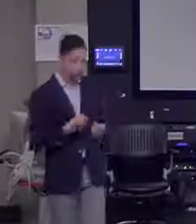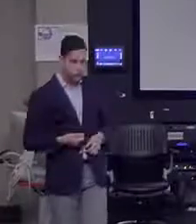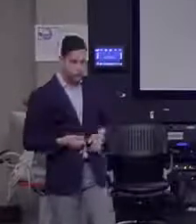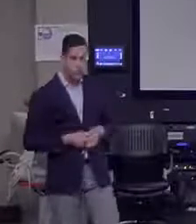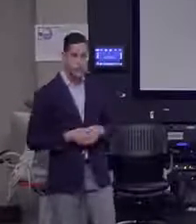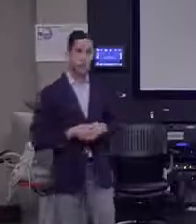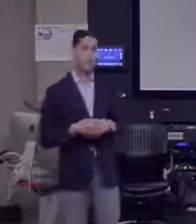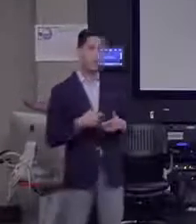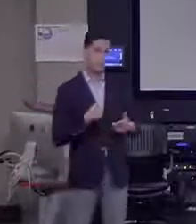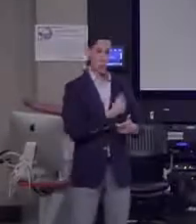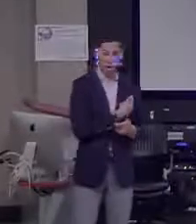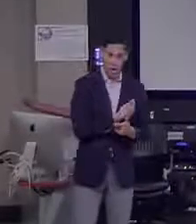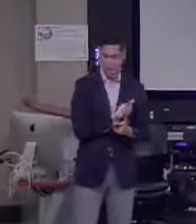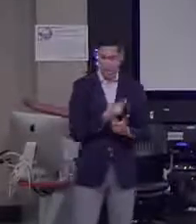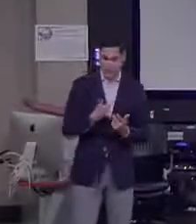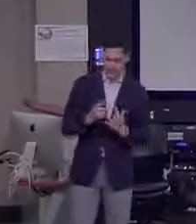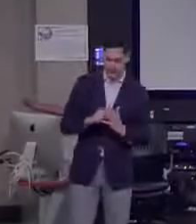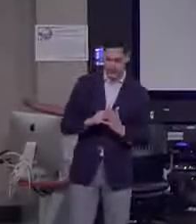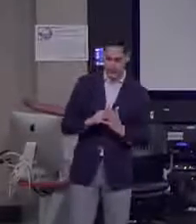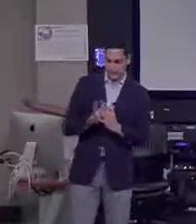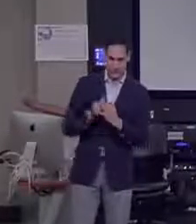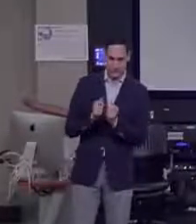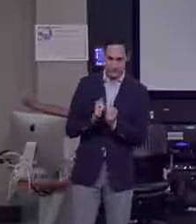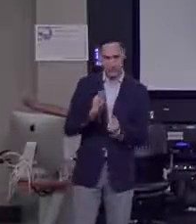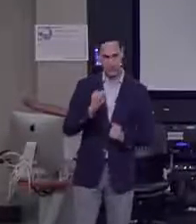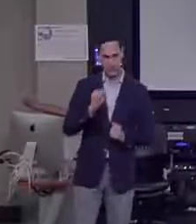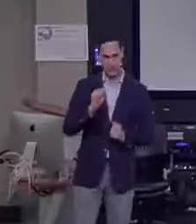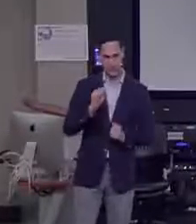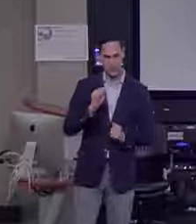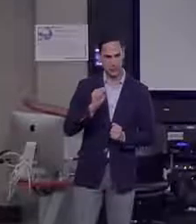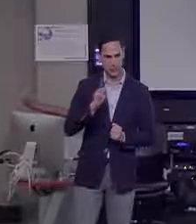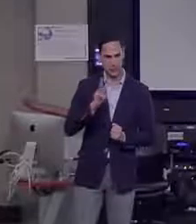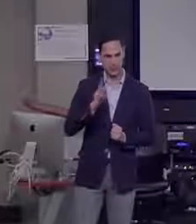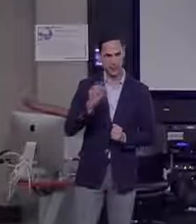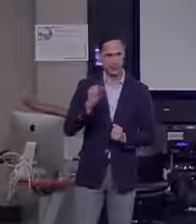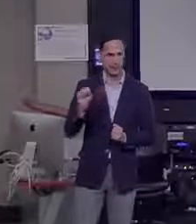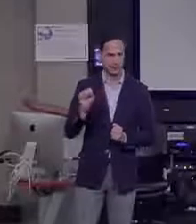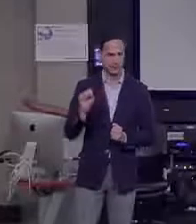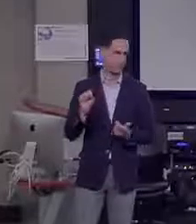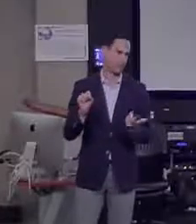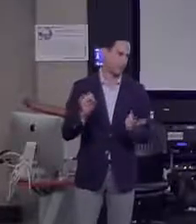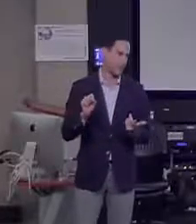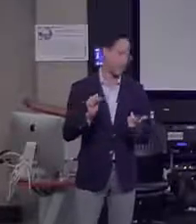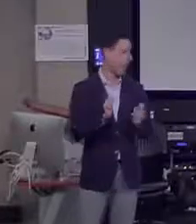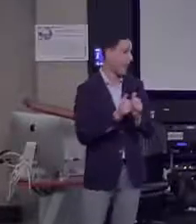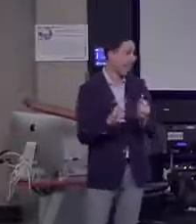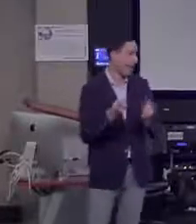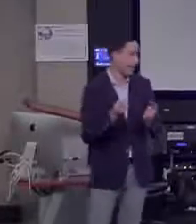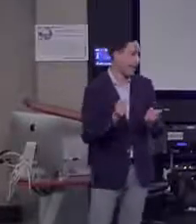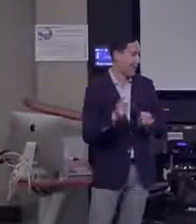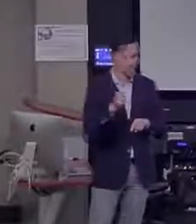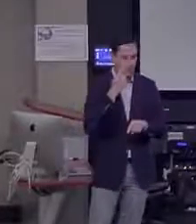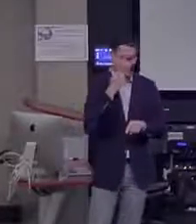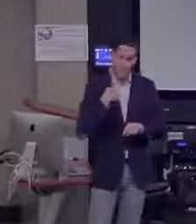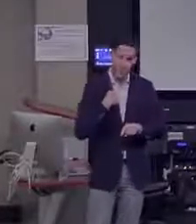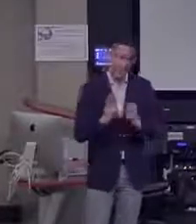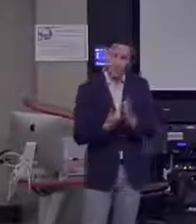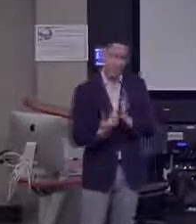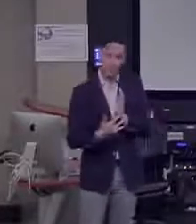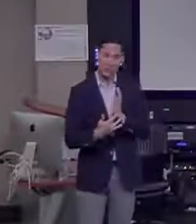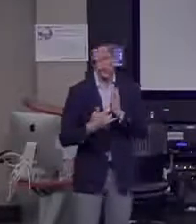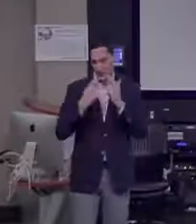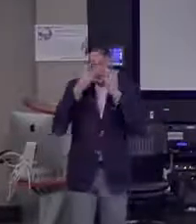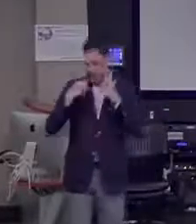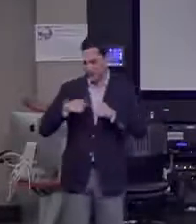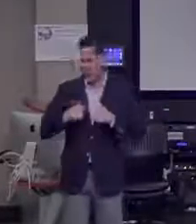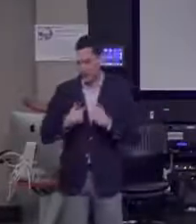tweets. I really do have to tell you how we ended up doing tweets, because for all of us this is new, not